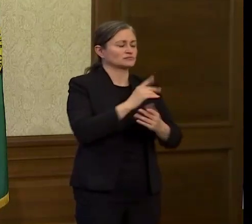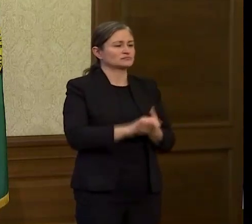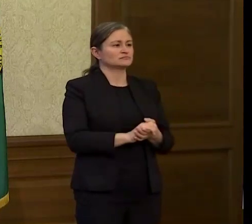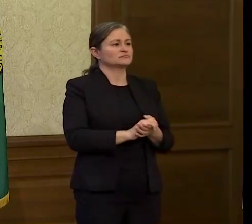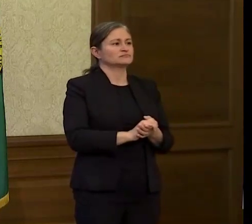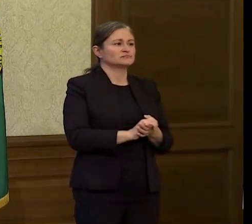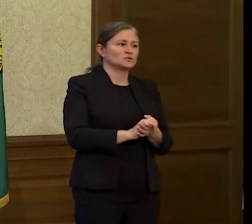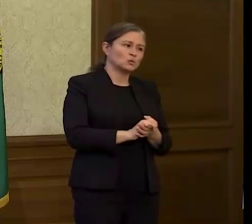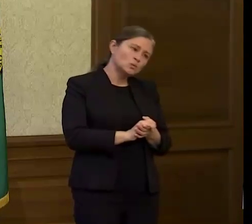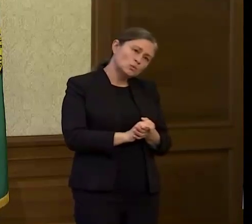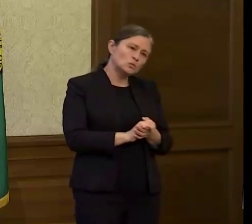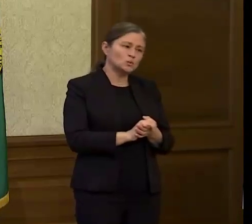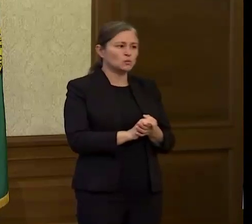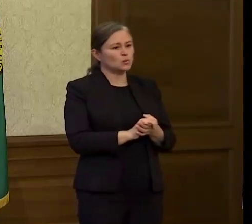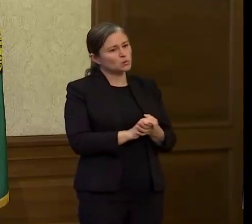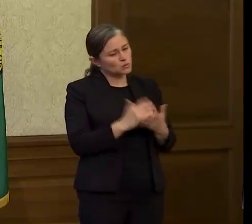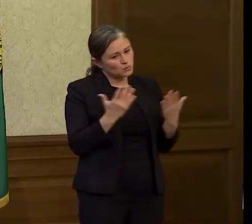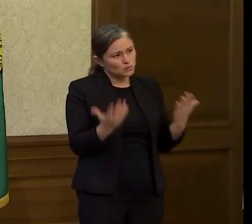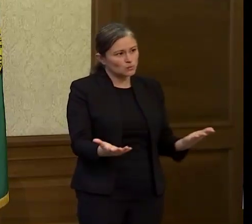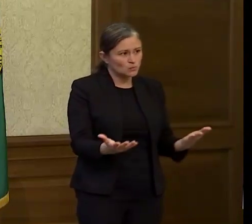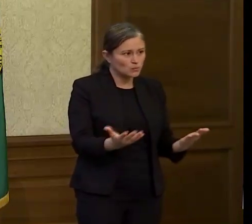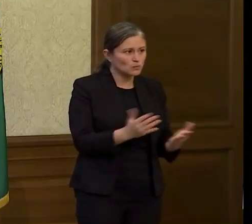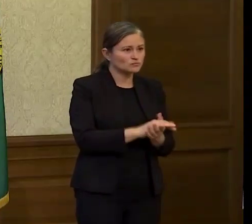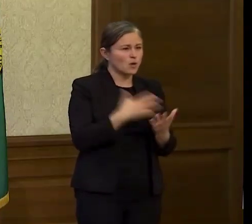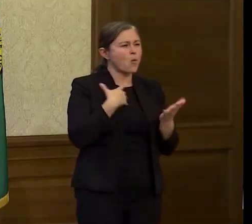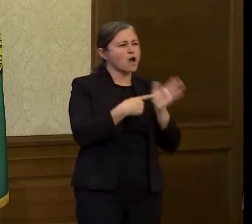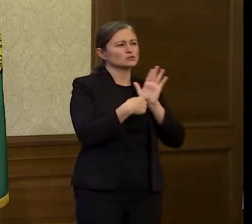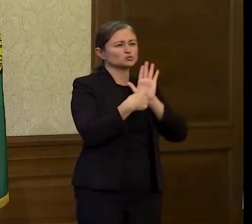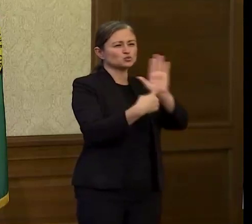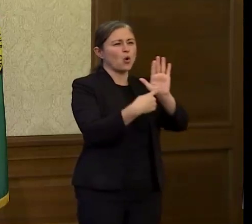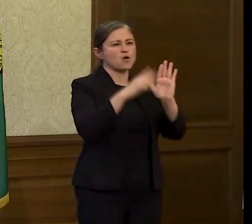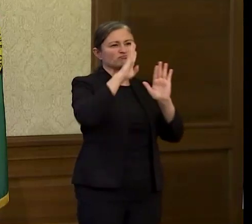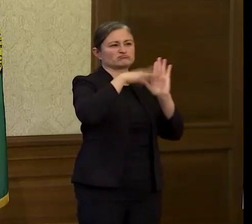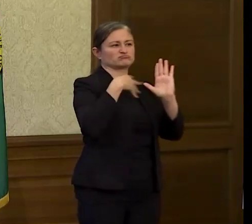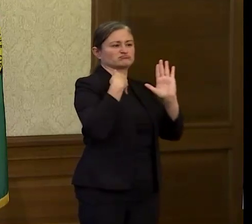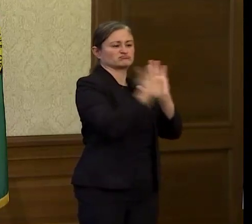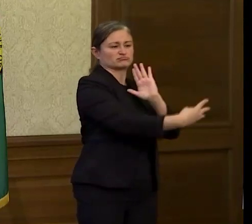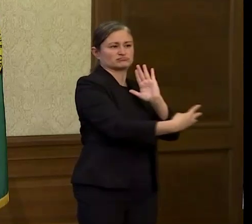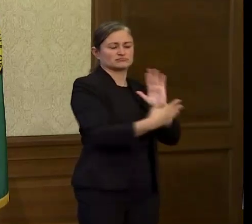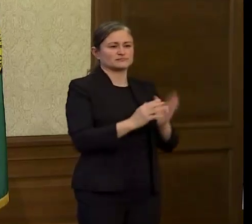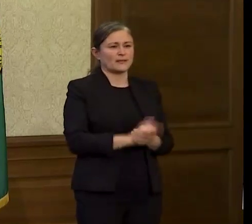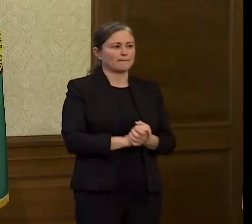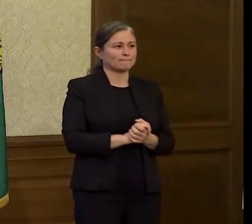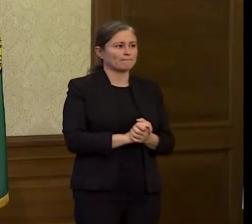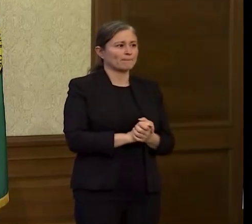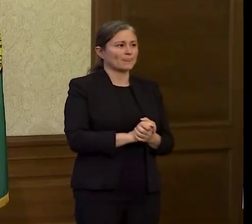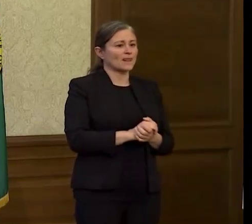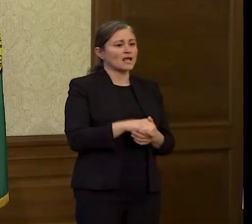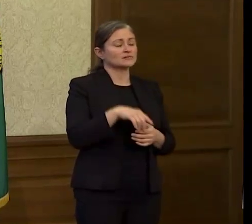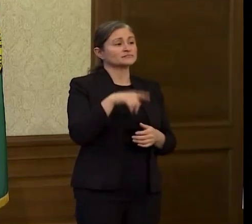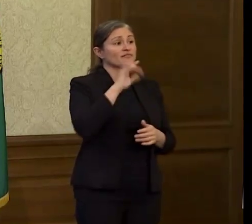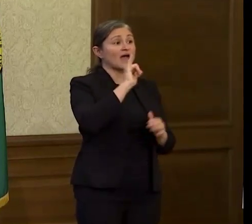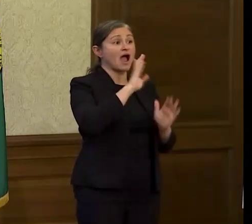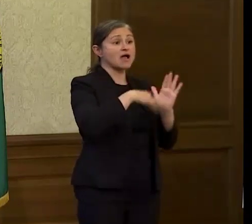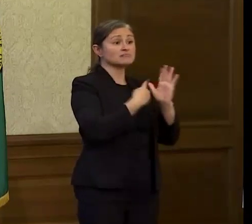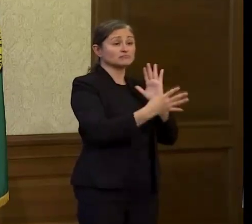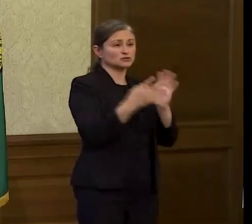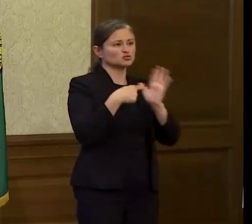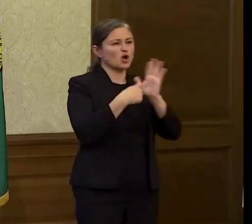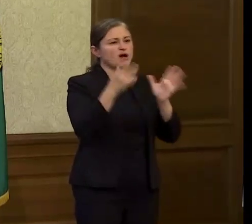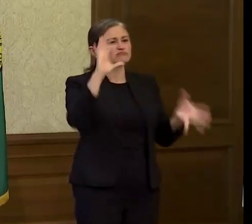informs us about this issue. This chart shows the cumulative cases per